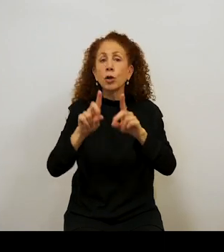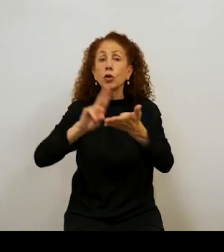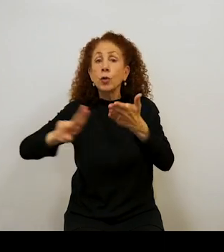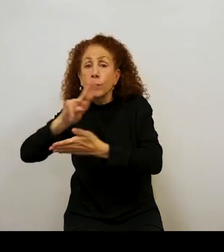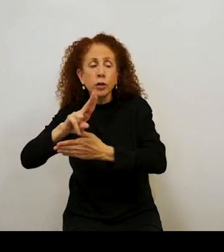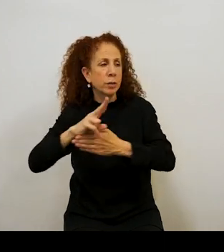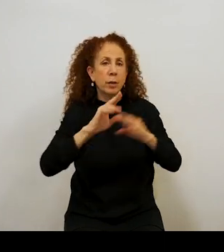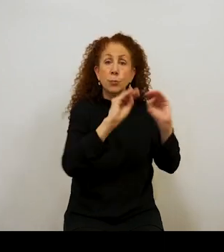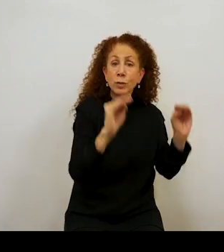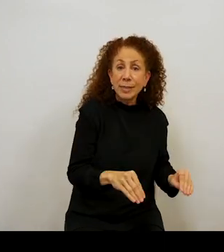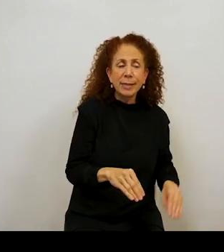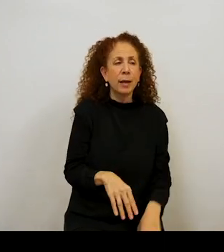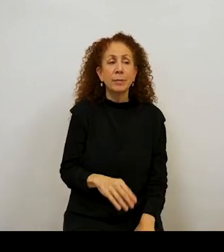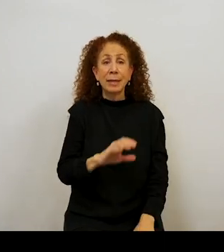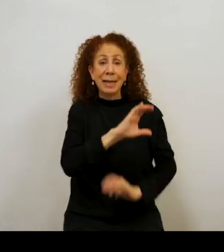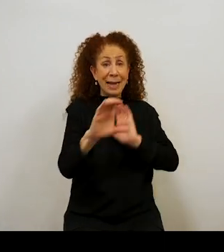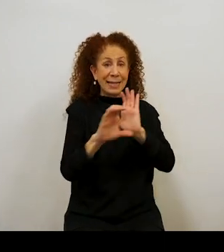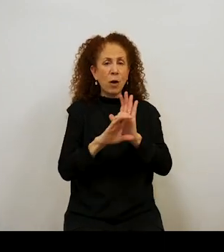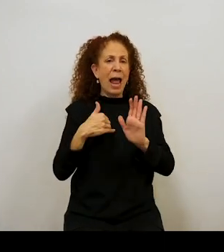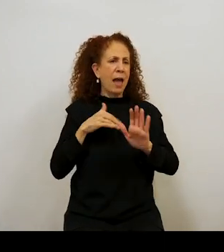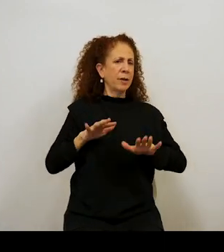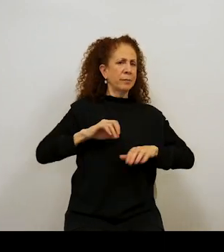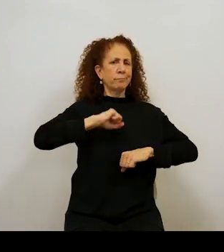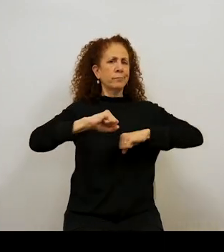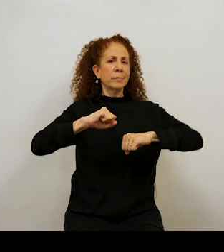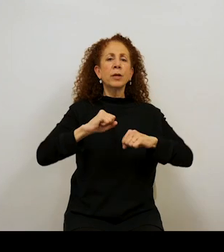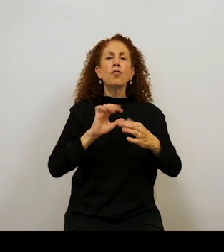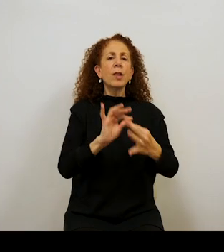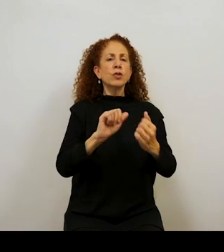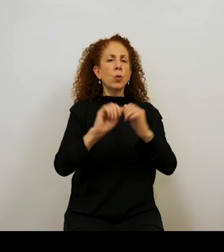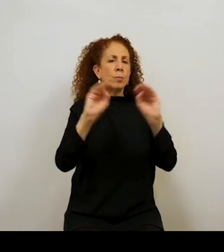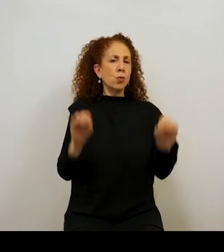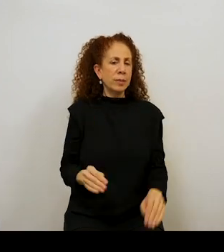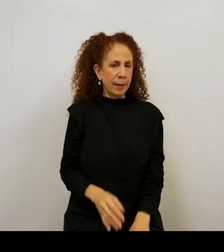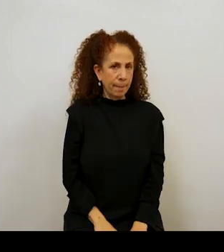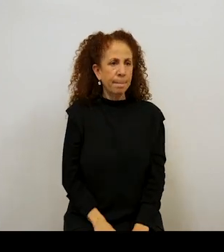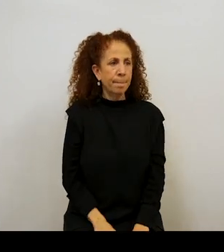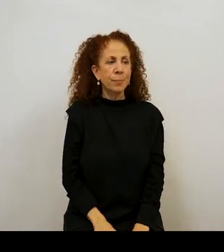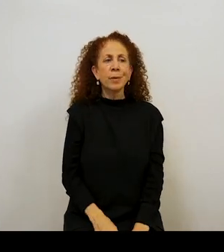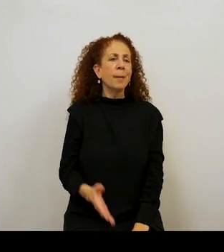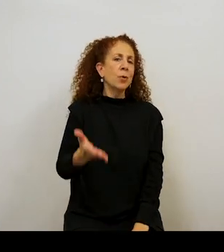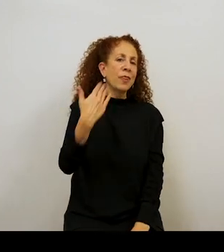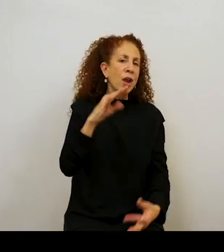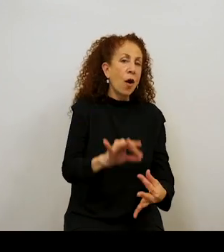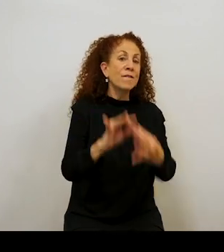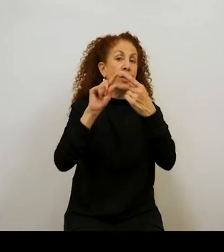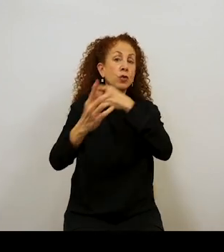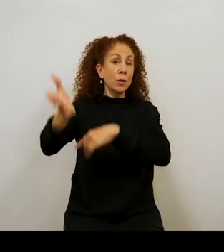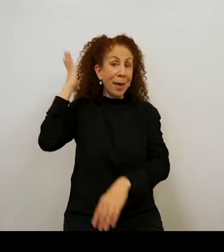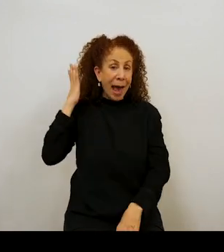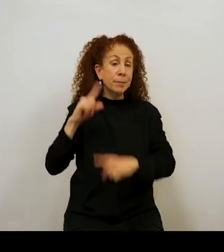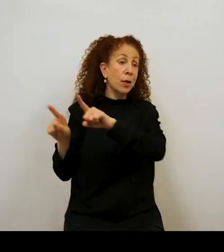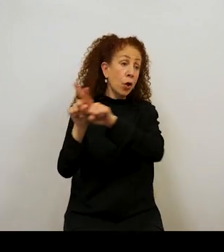universities and museums, mm-hmm. with characters often having an ambivalent relationship to those mm-hmm. museums. They are vehicles to the past, but